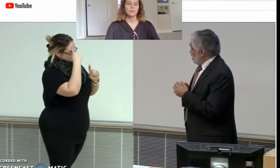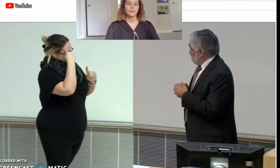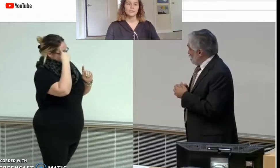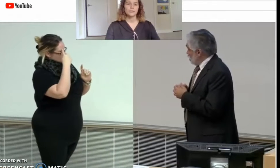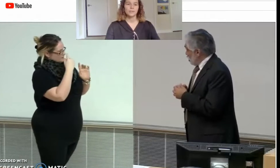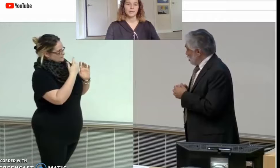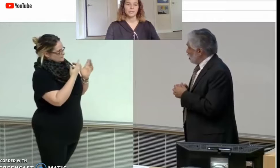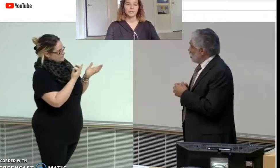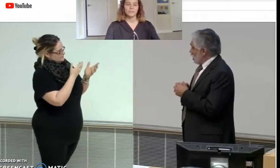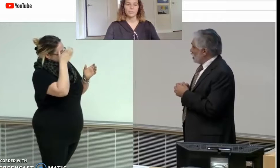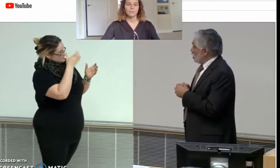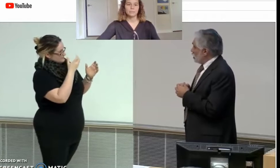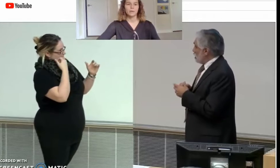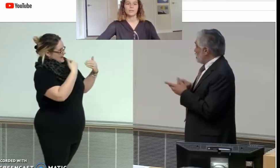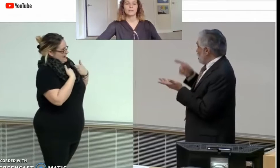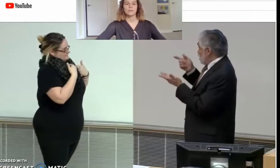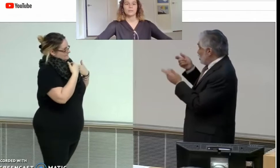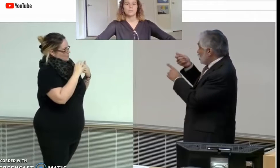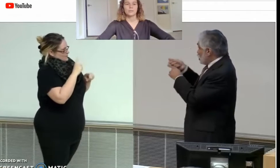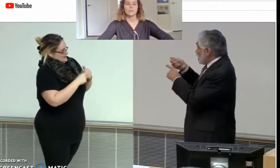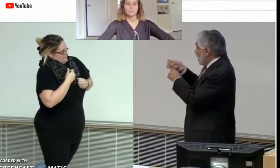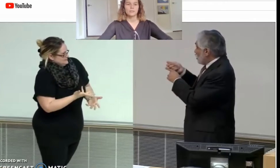I don't know about those families, but